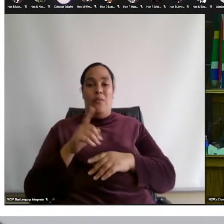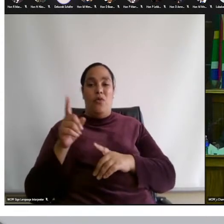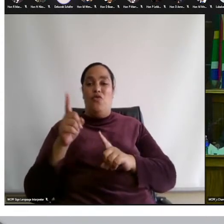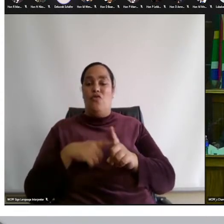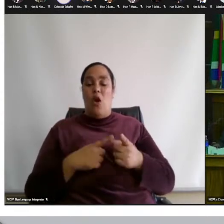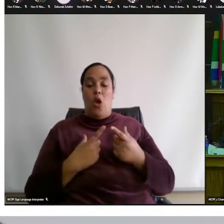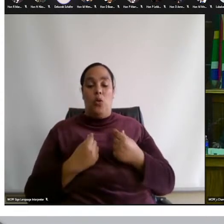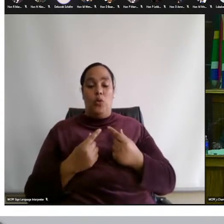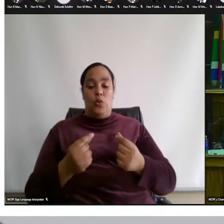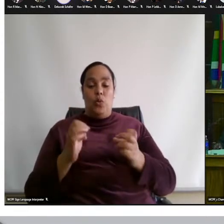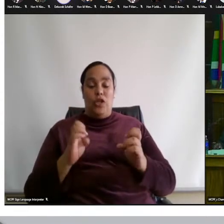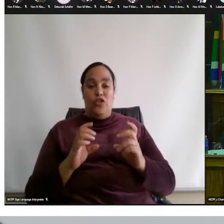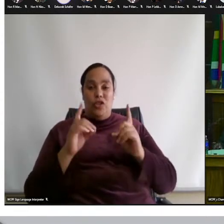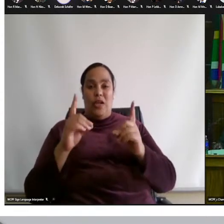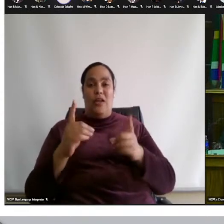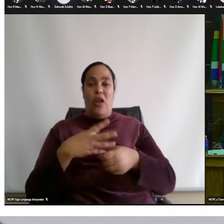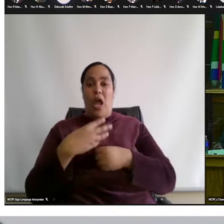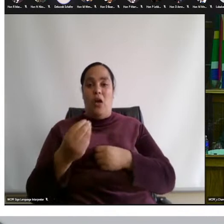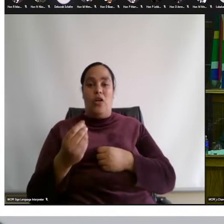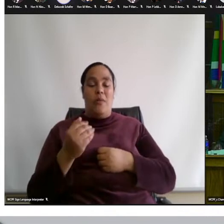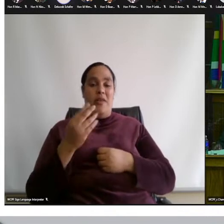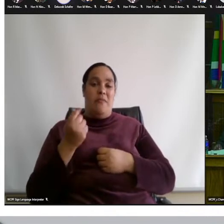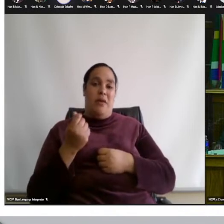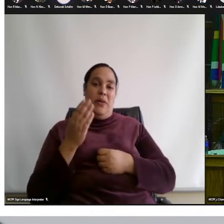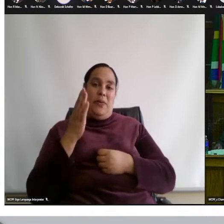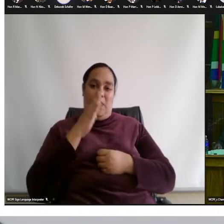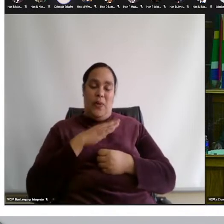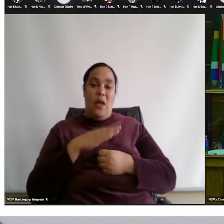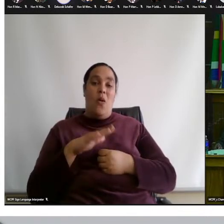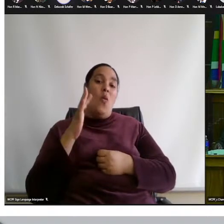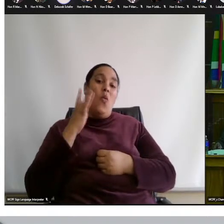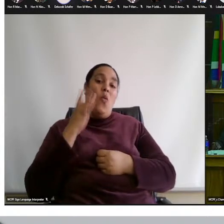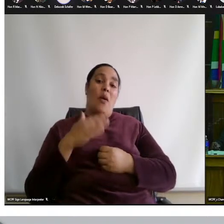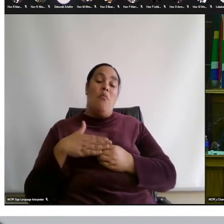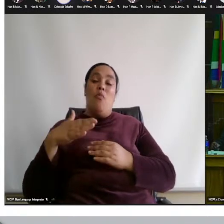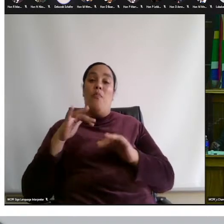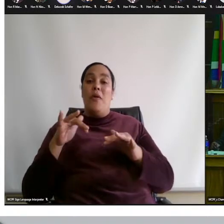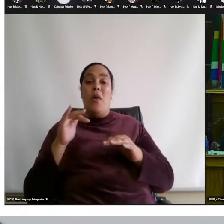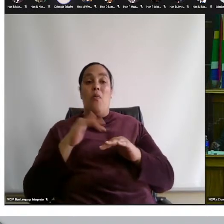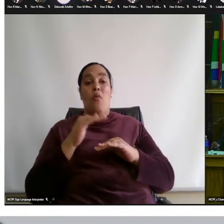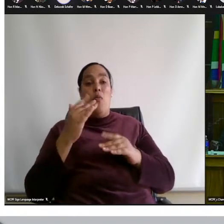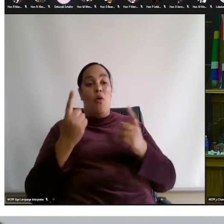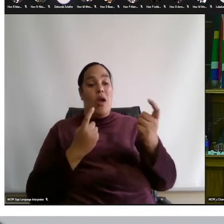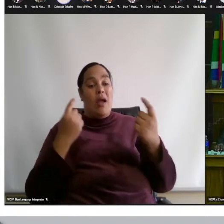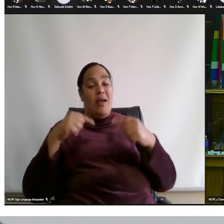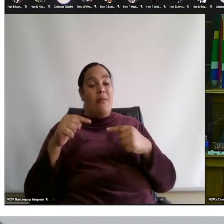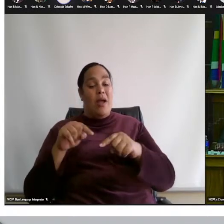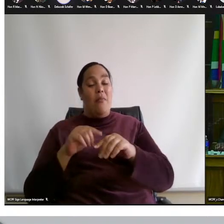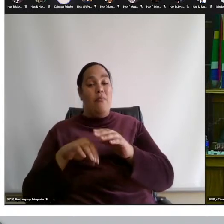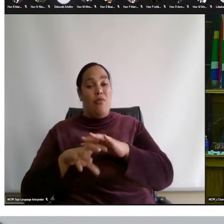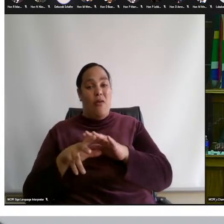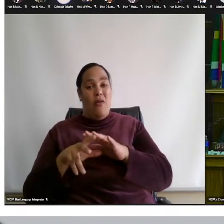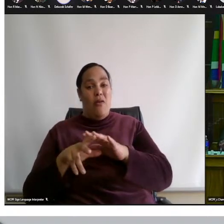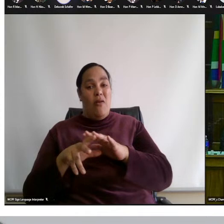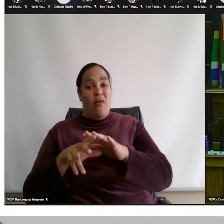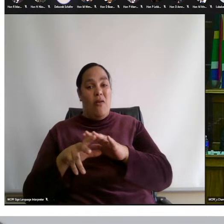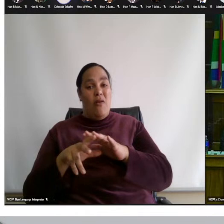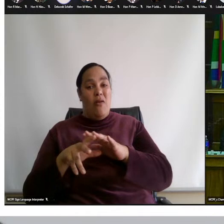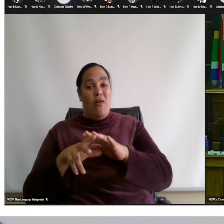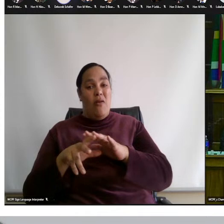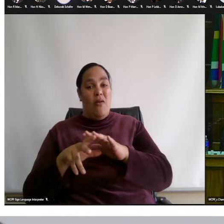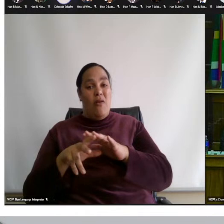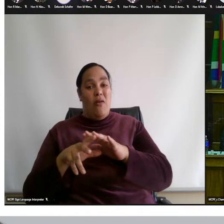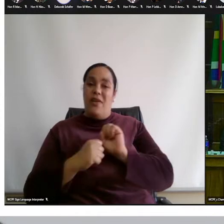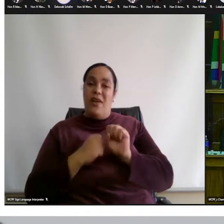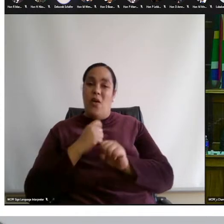deliver education outcomes without money. And when you have more and more people coming to the province and less money in real terms every year because of